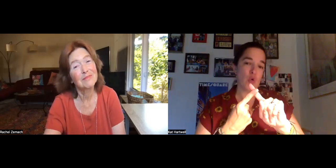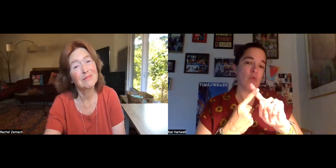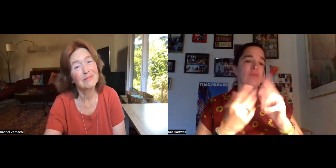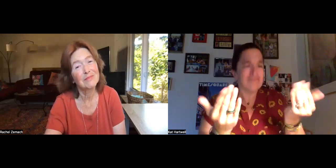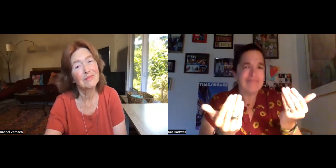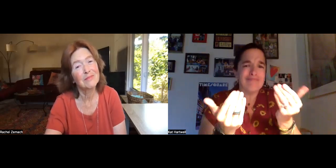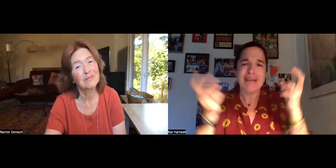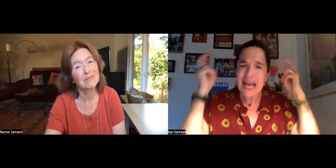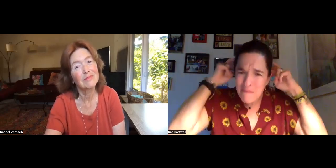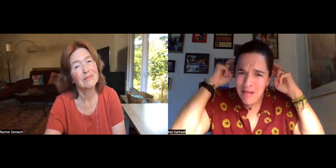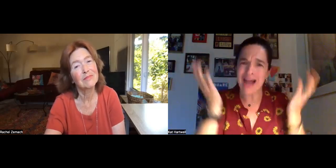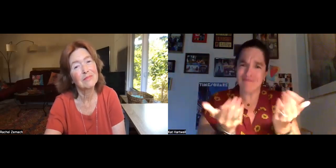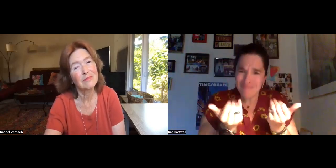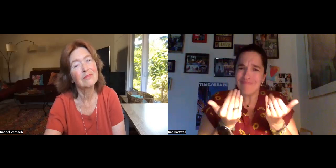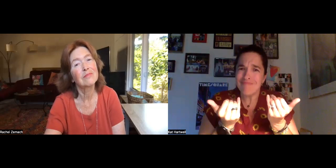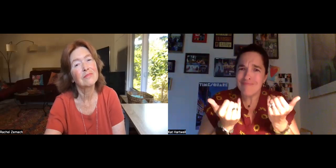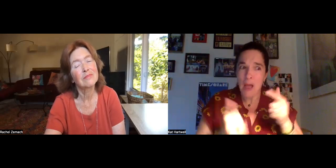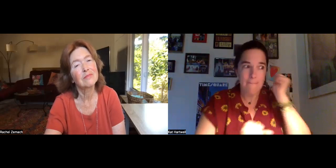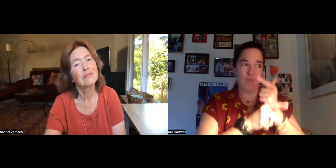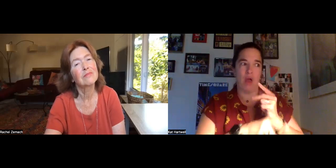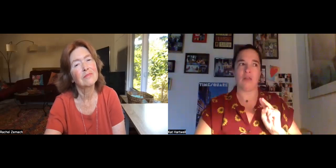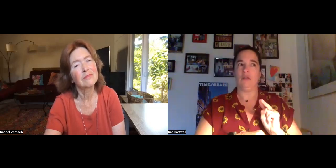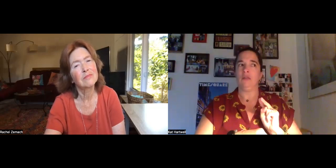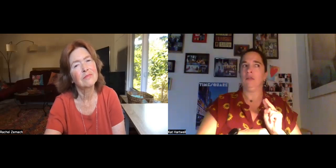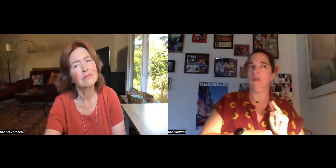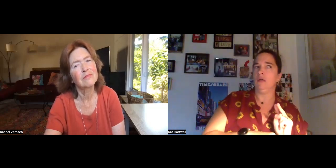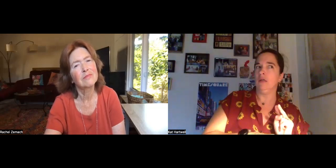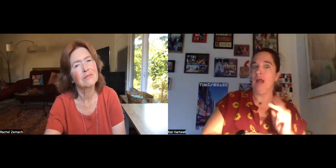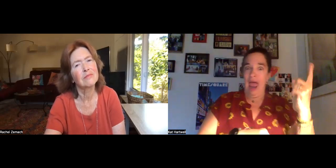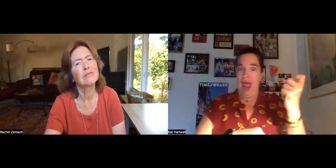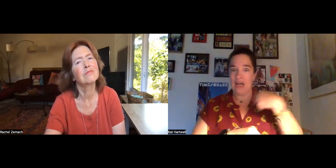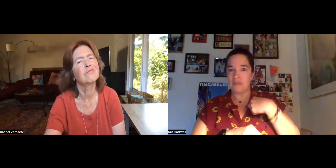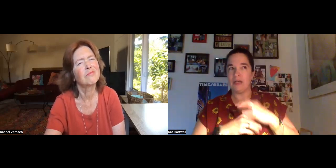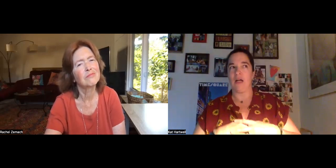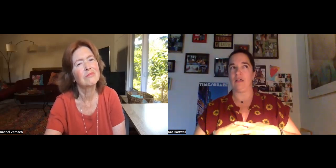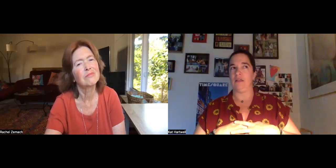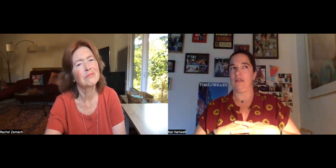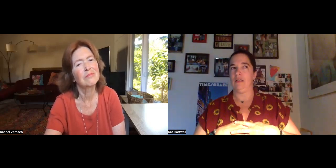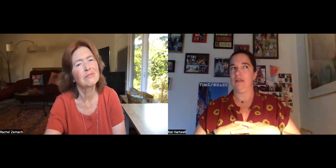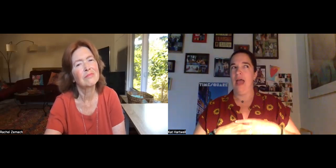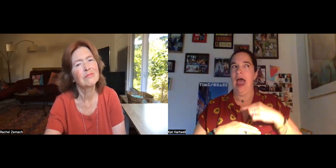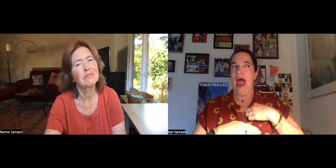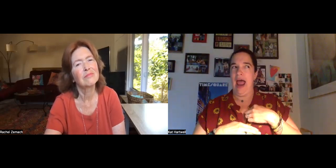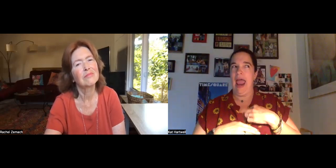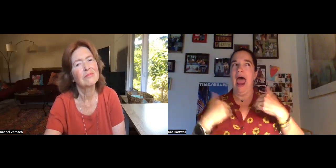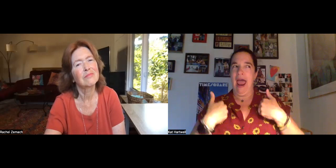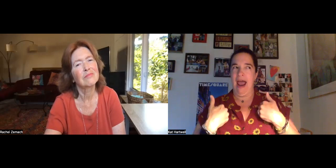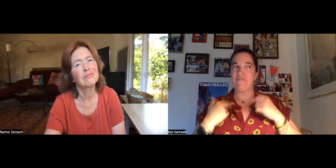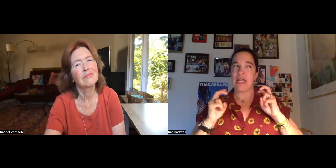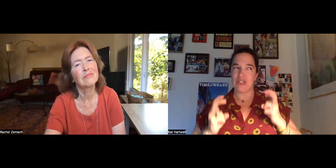to implant. My brother asked me, I have an